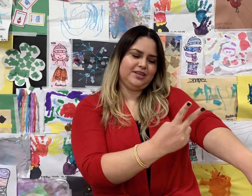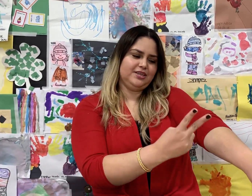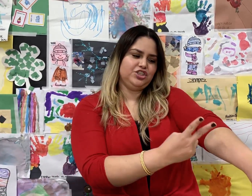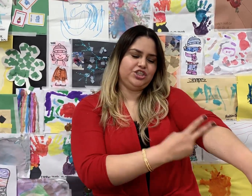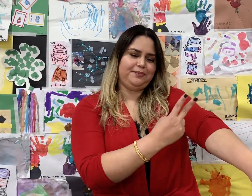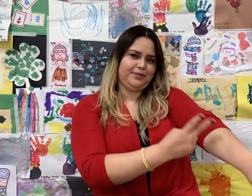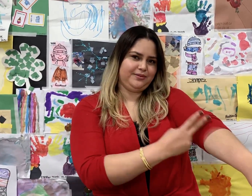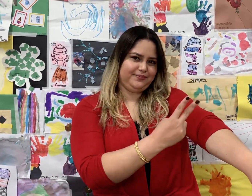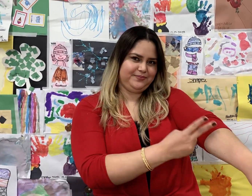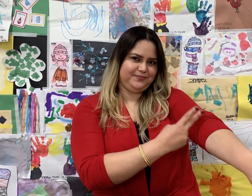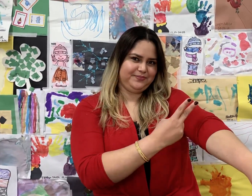Sheep.